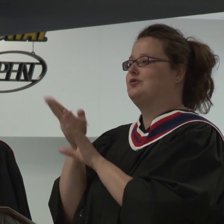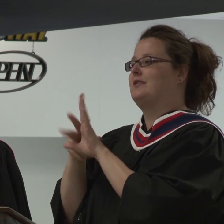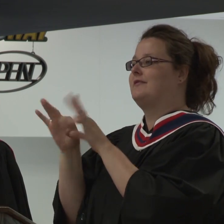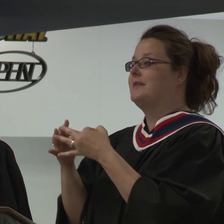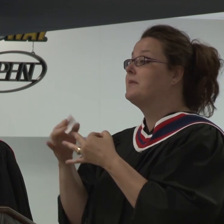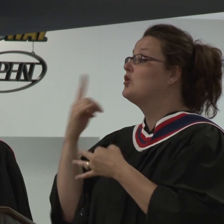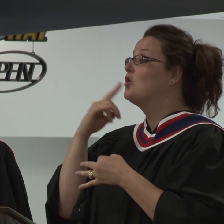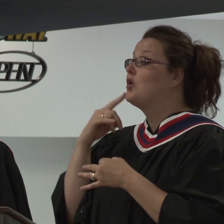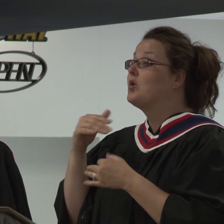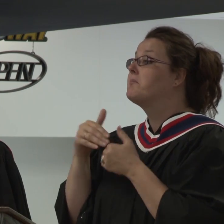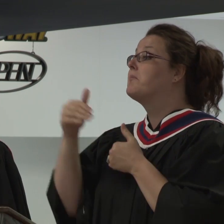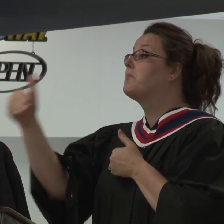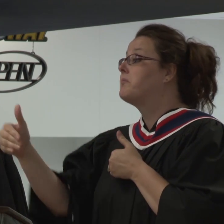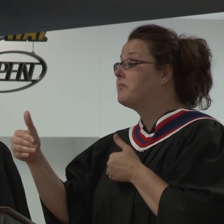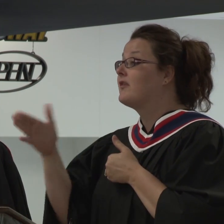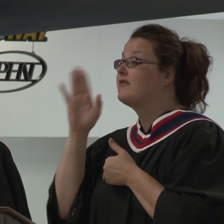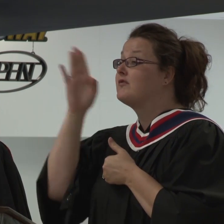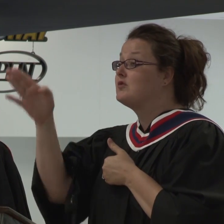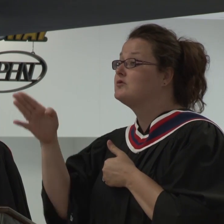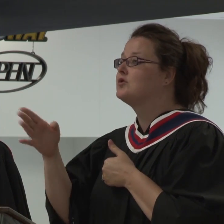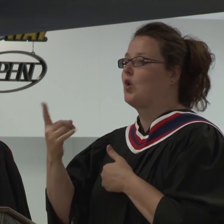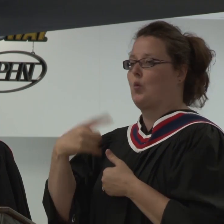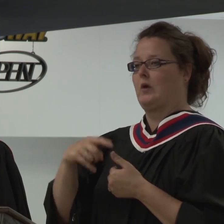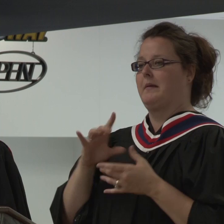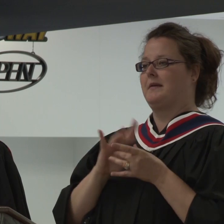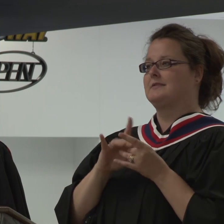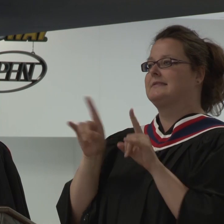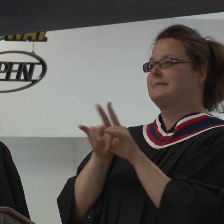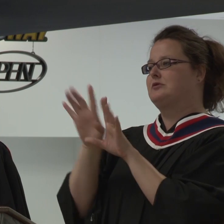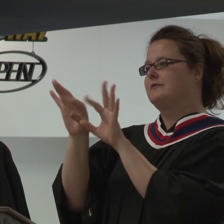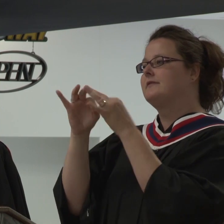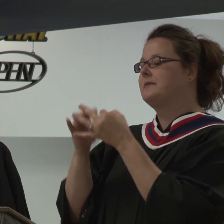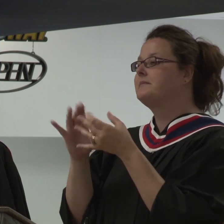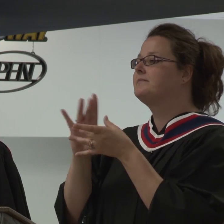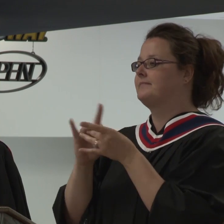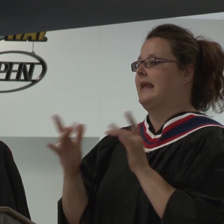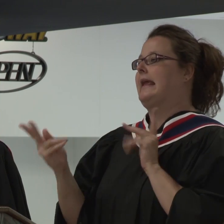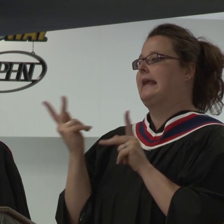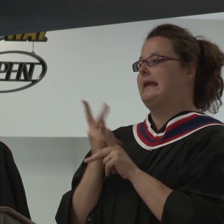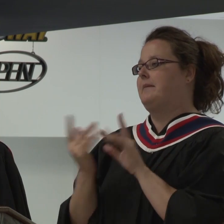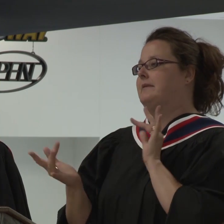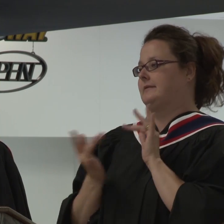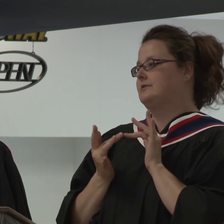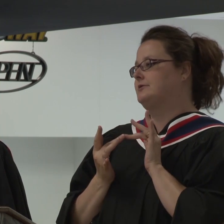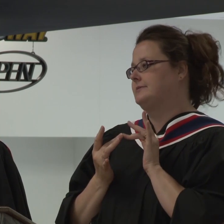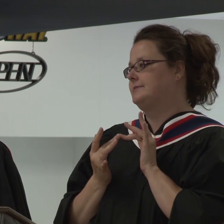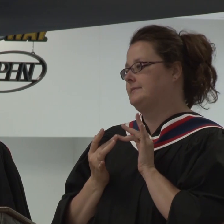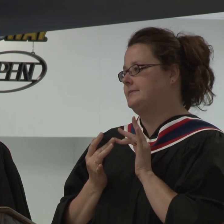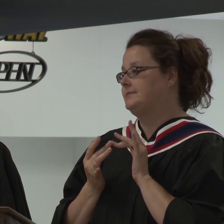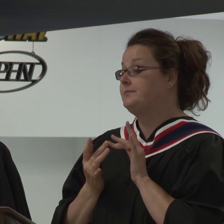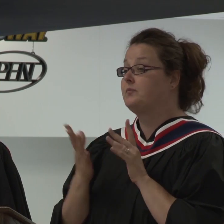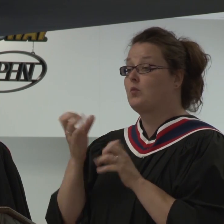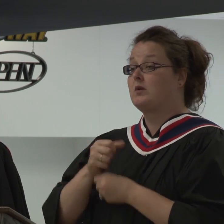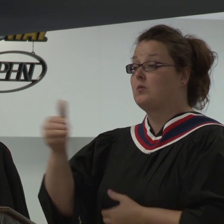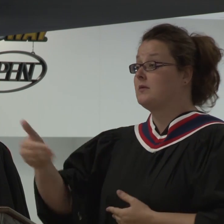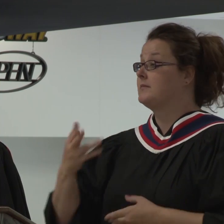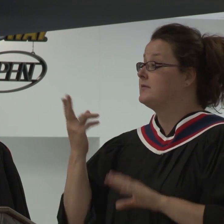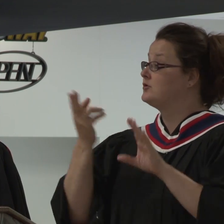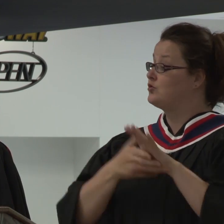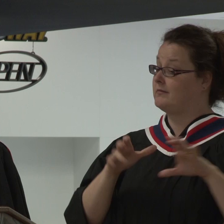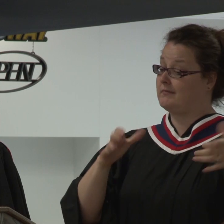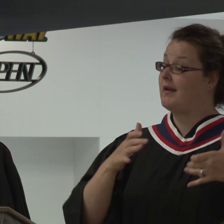you head off to your next life adventure, we say, as your family will say, keep in touch. We want to welcome you